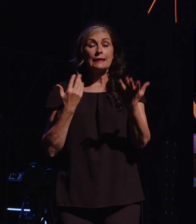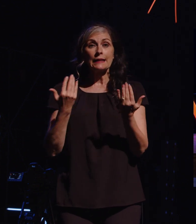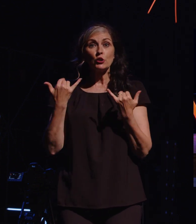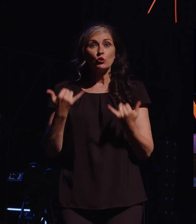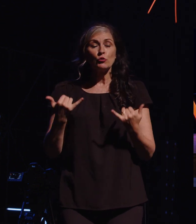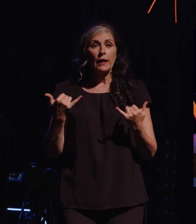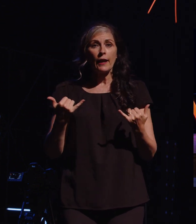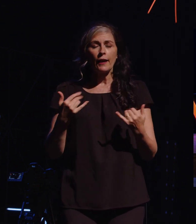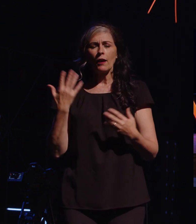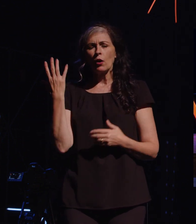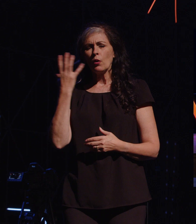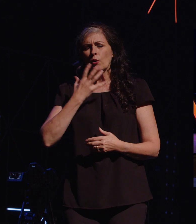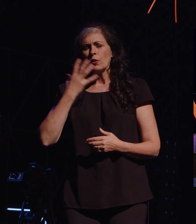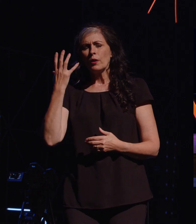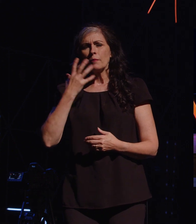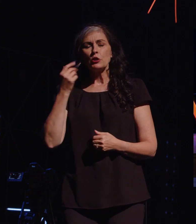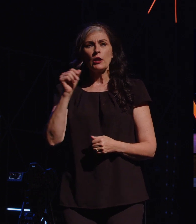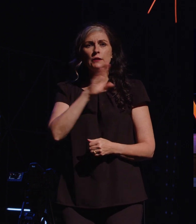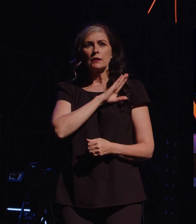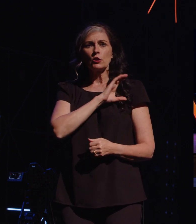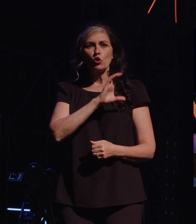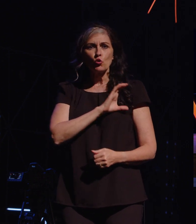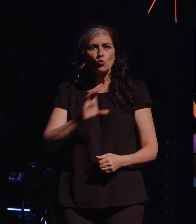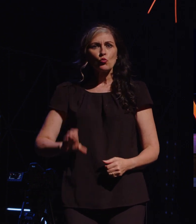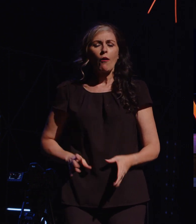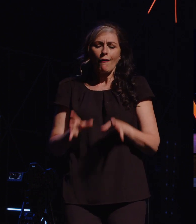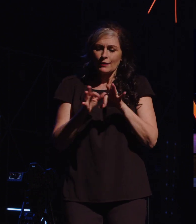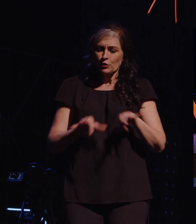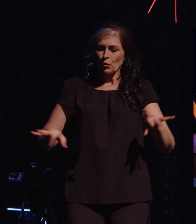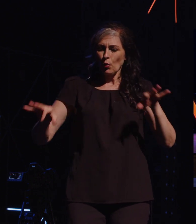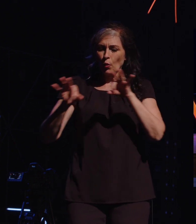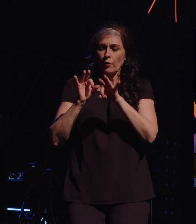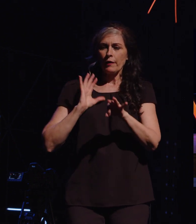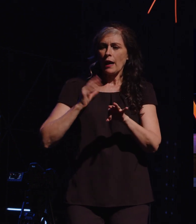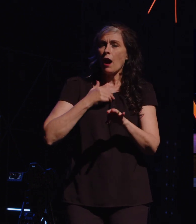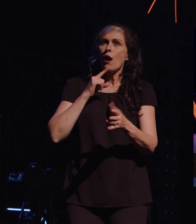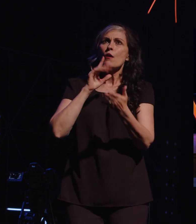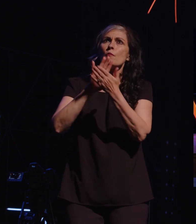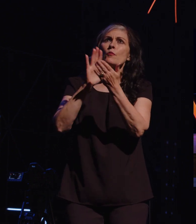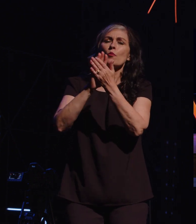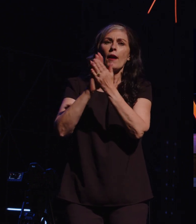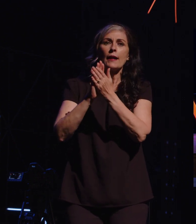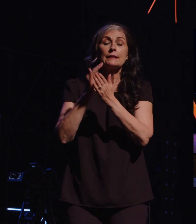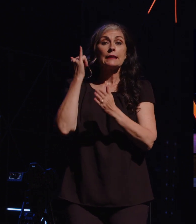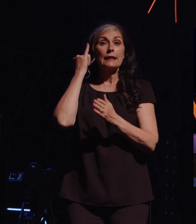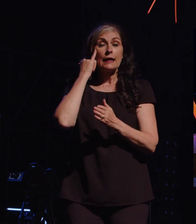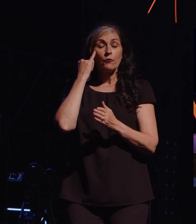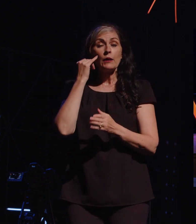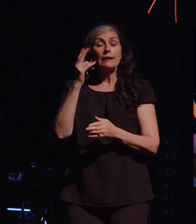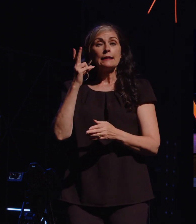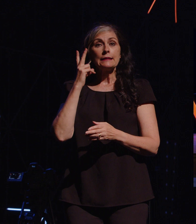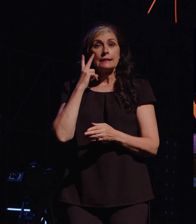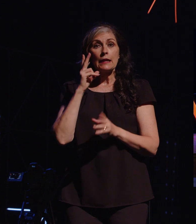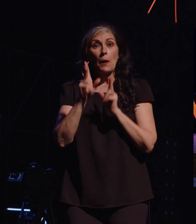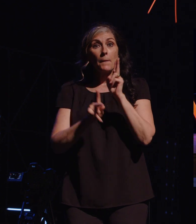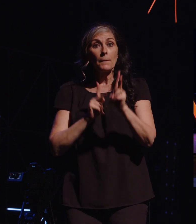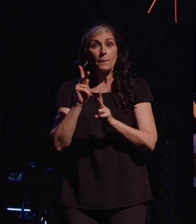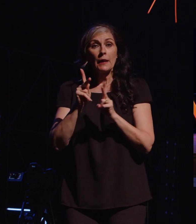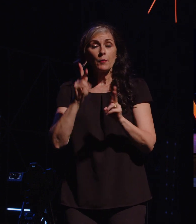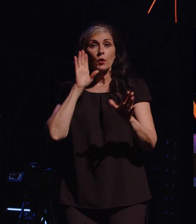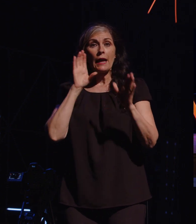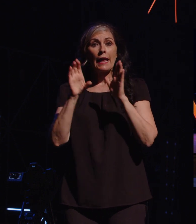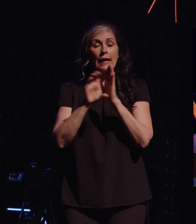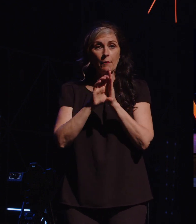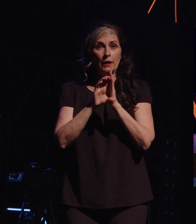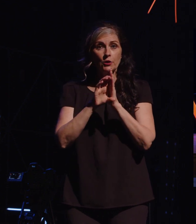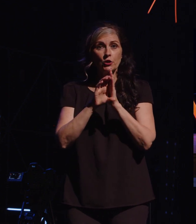how majestic Christ is, how worthy he is of our praise, right? If we see people who are image